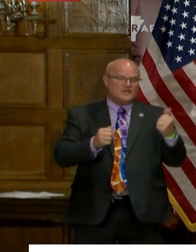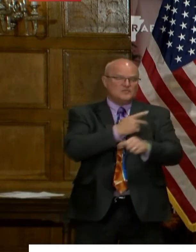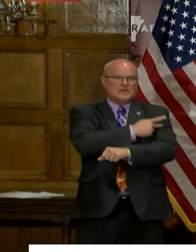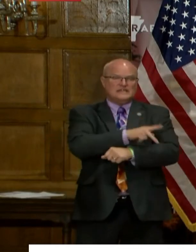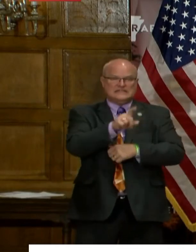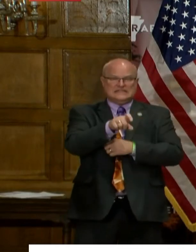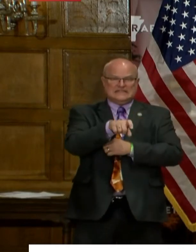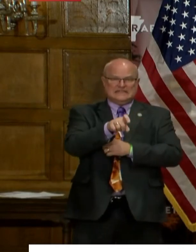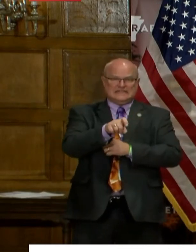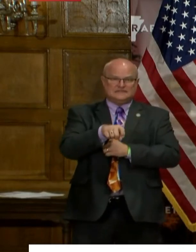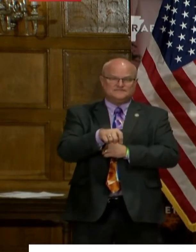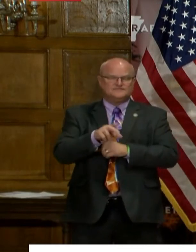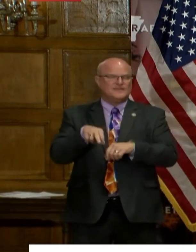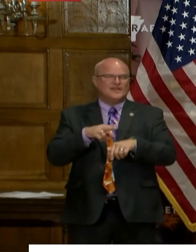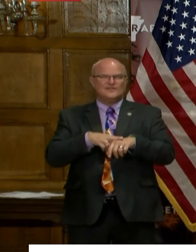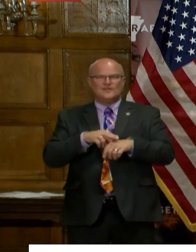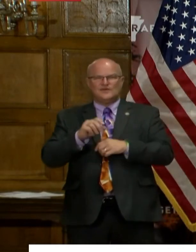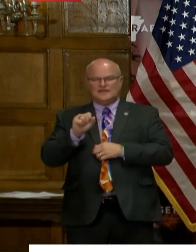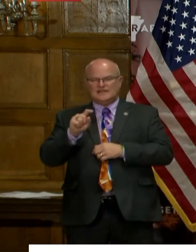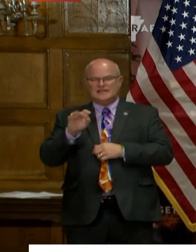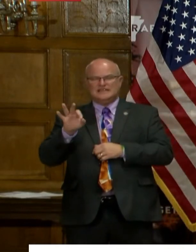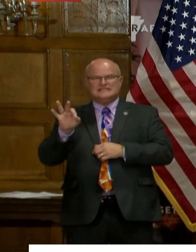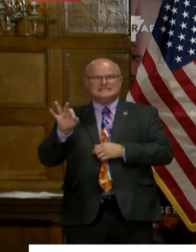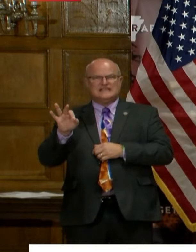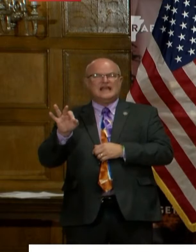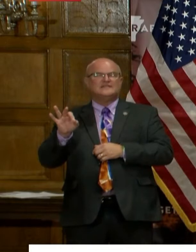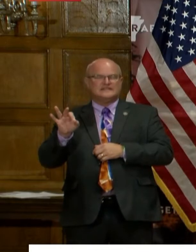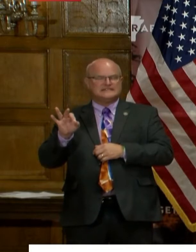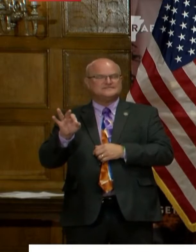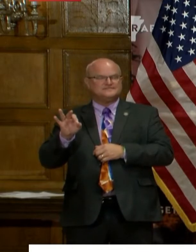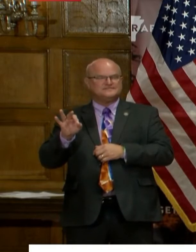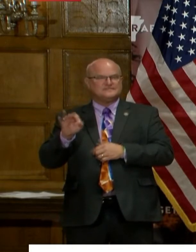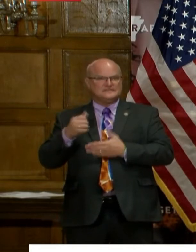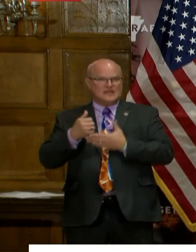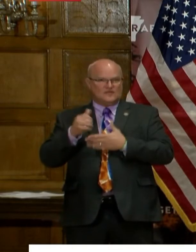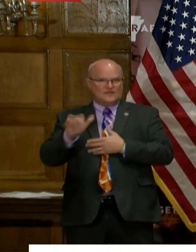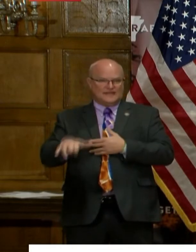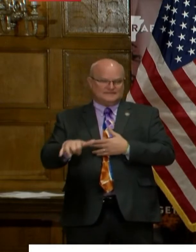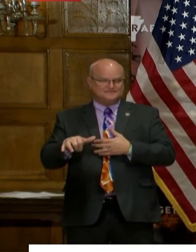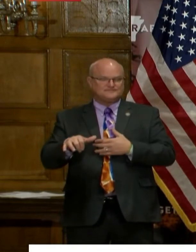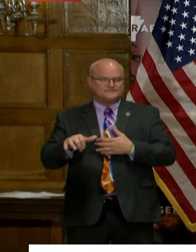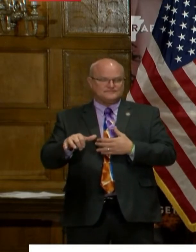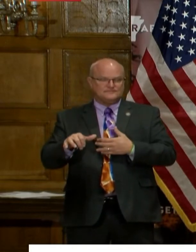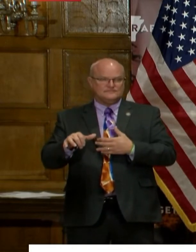it. And of course, the staffing is the other element of that.